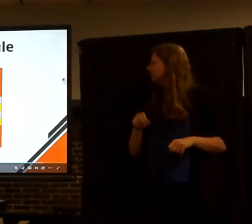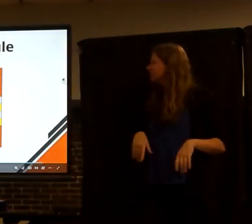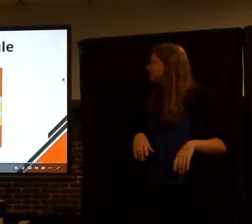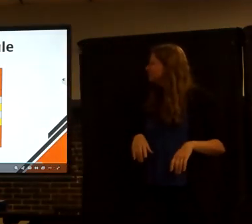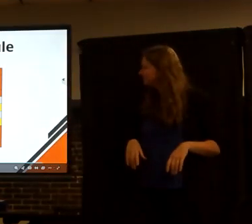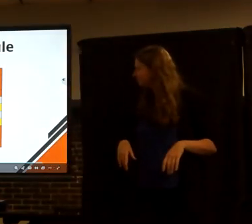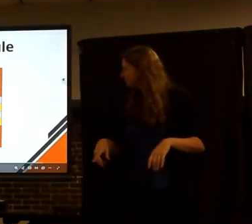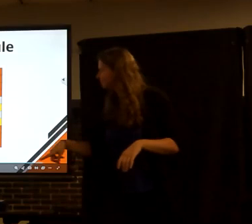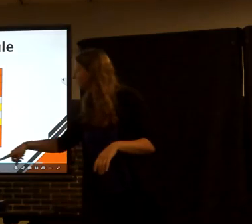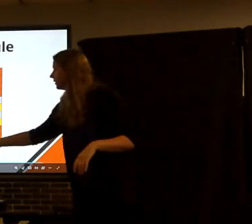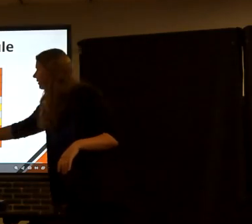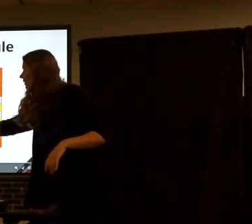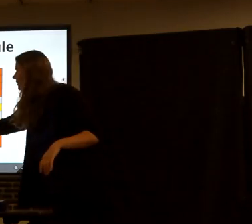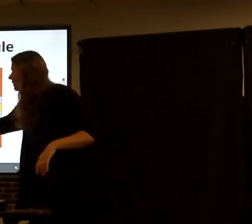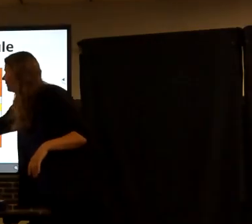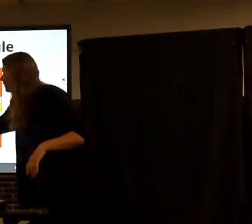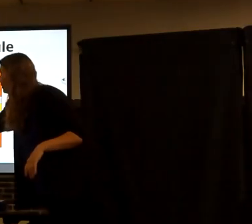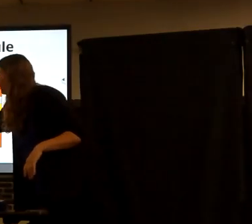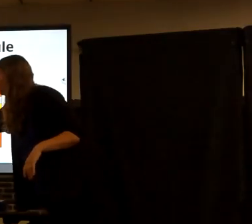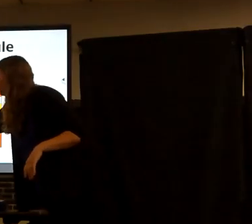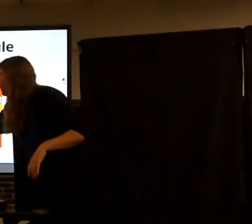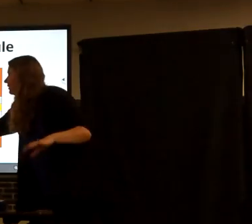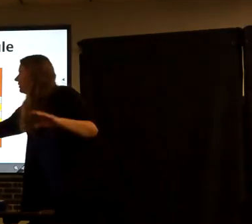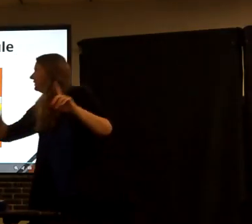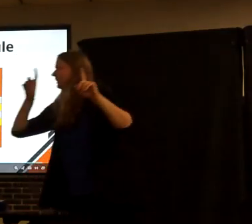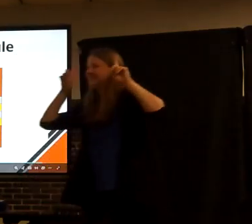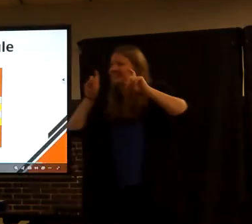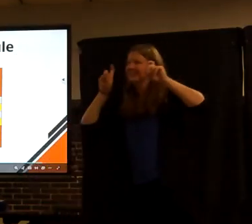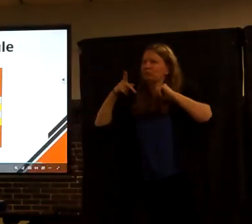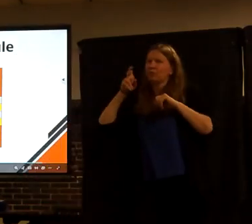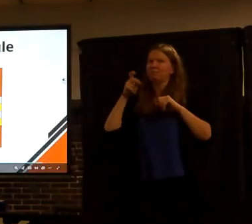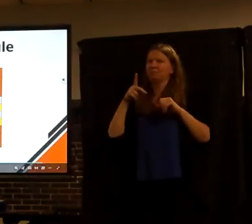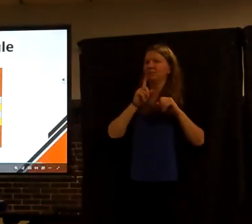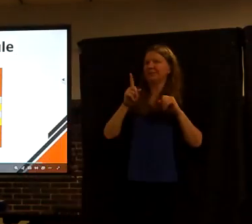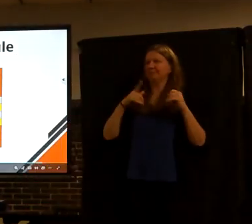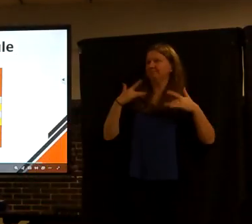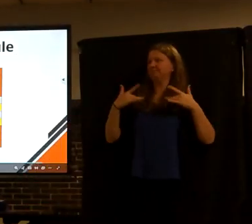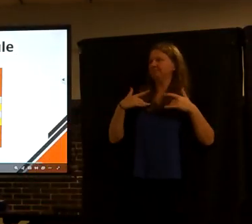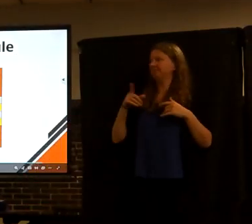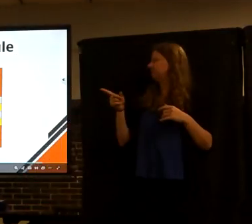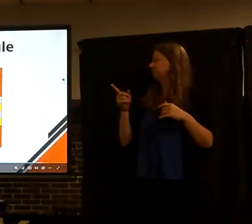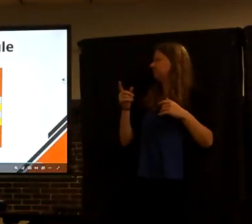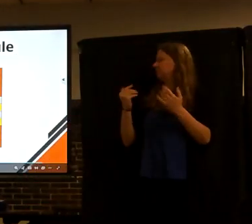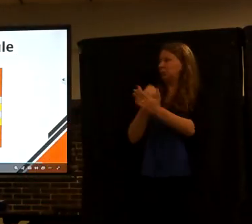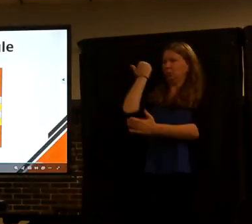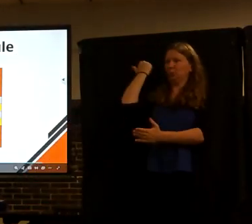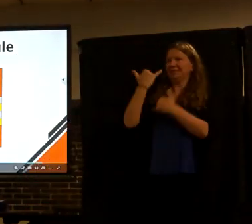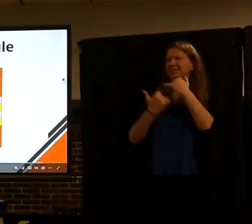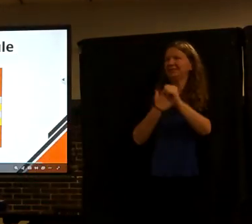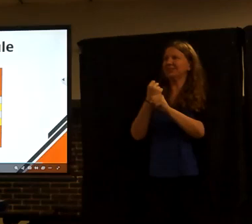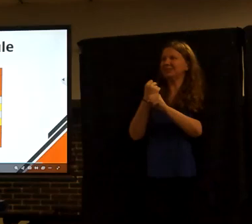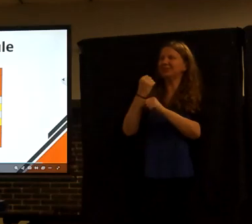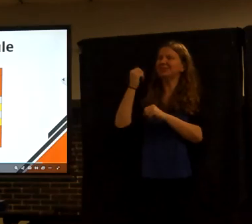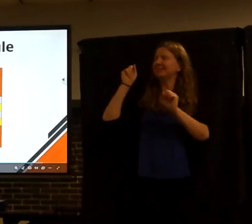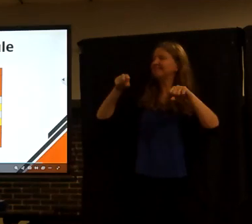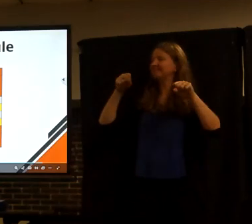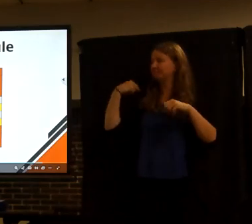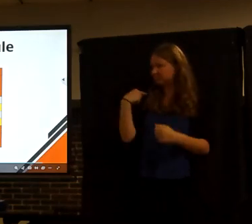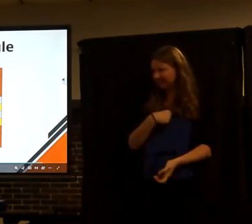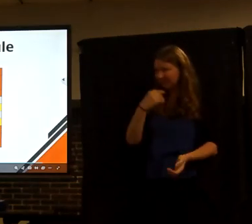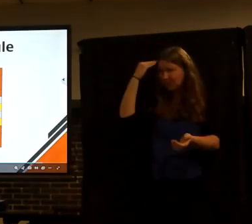creative with what we have and what we can do, and we're doing so. At 225, you see we have test prep. We're excited about